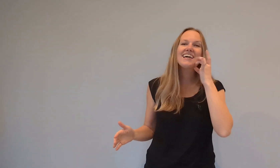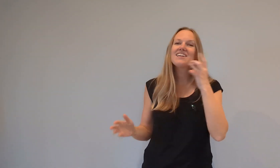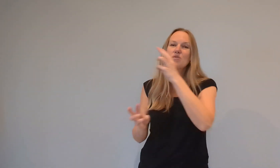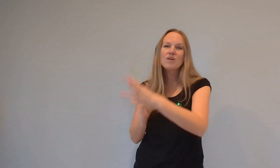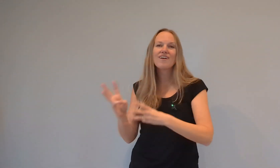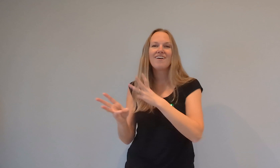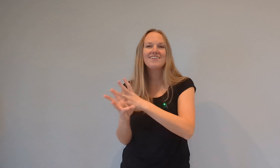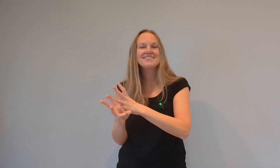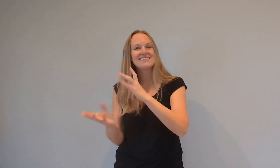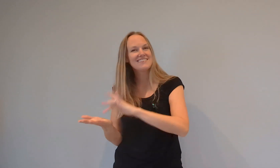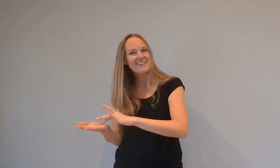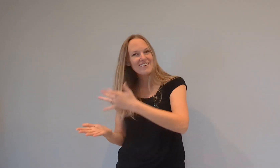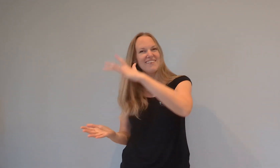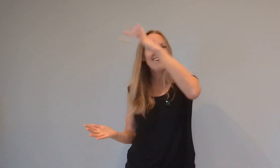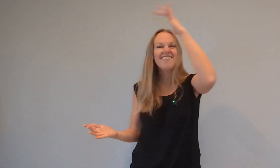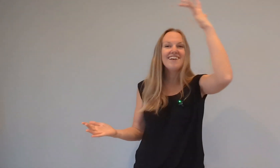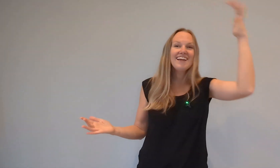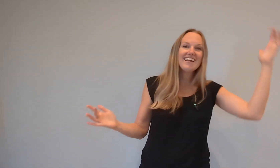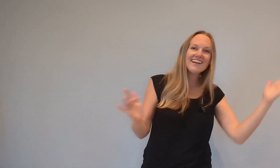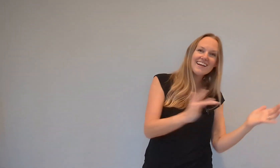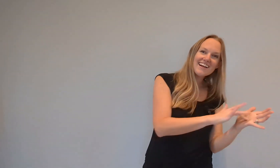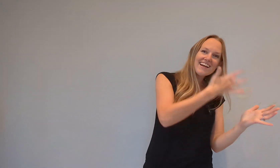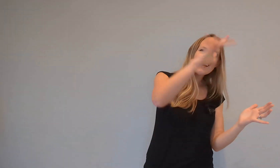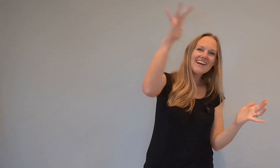of the world. Glory.